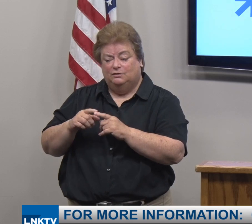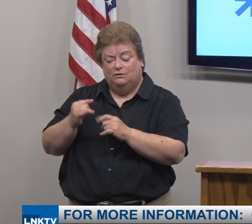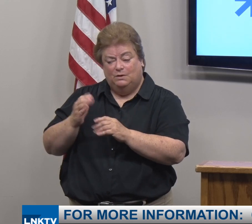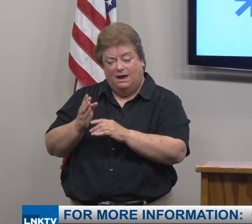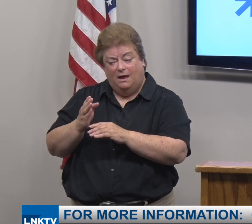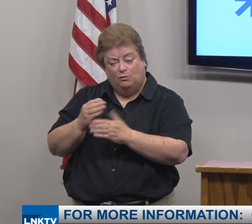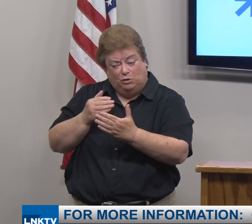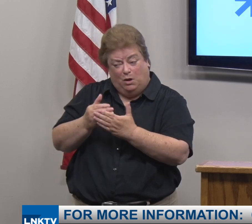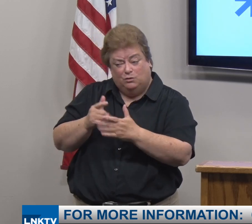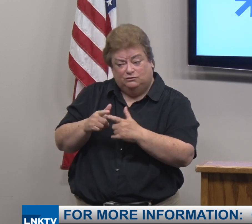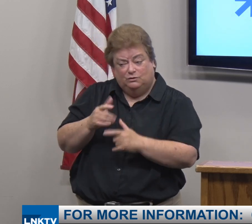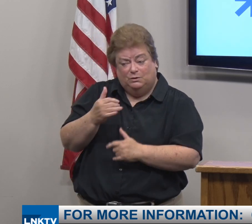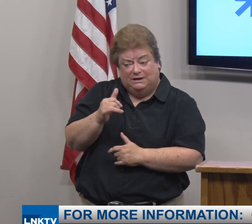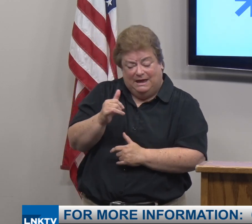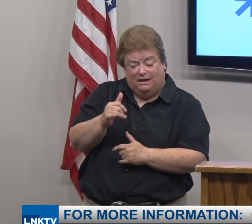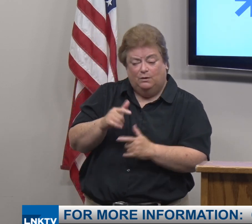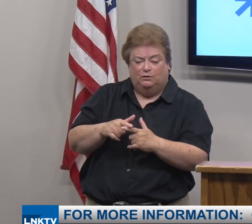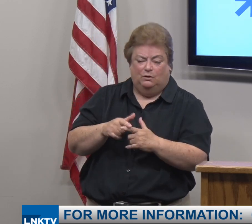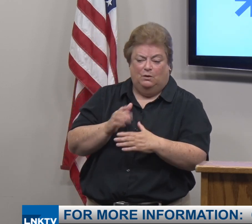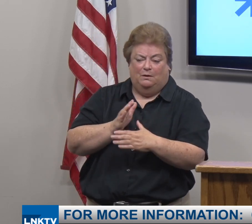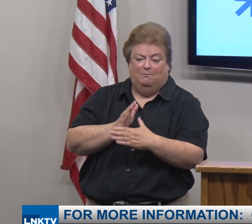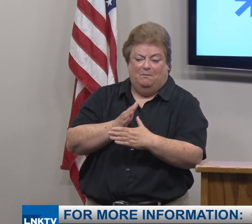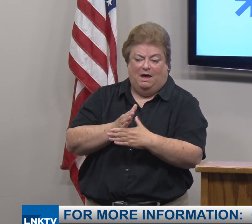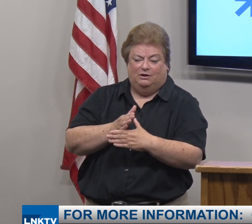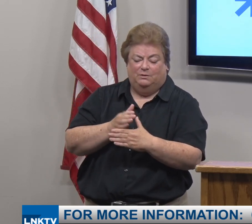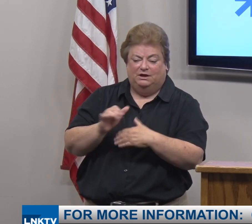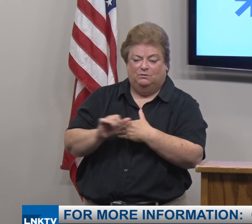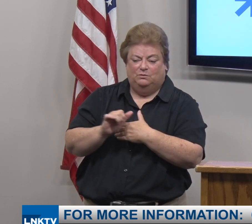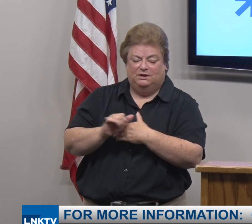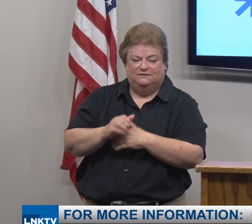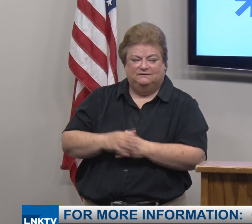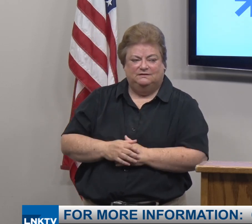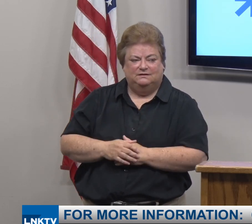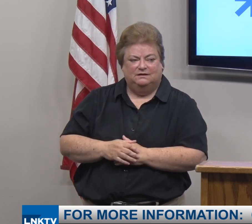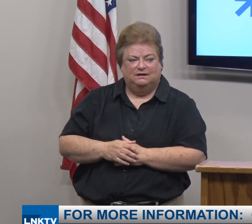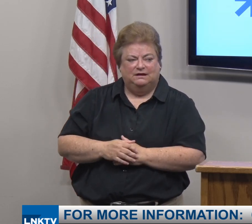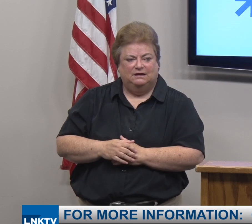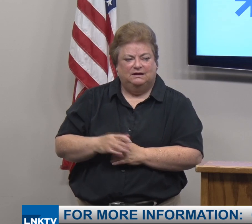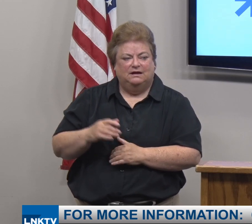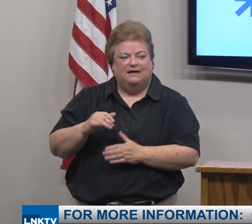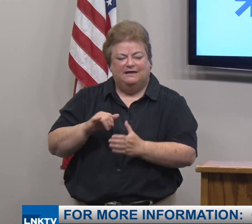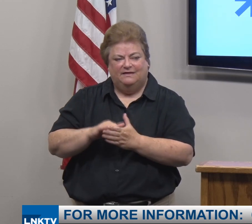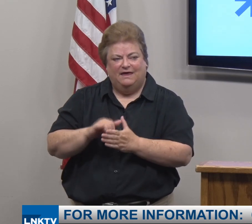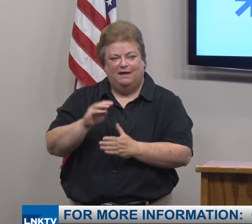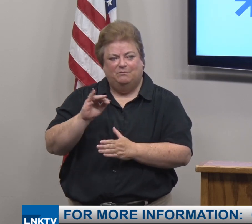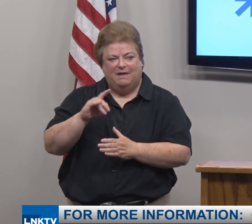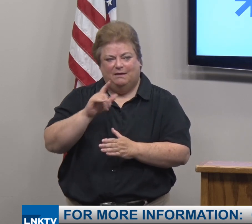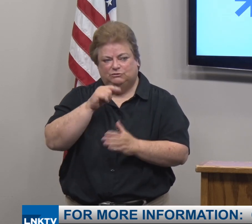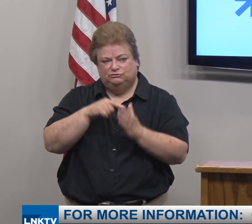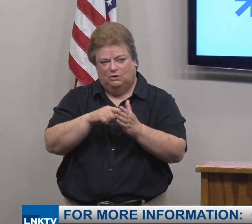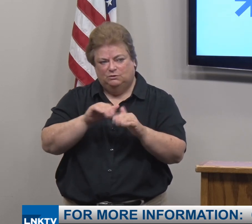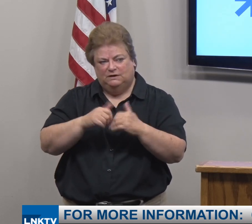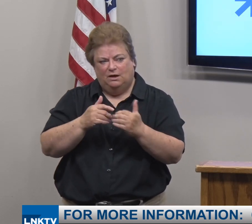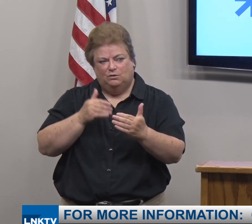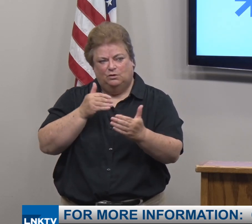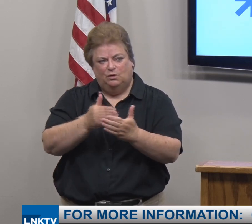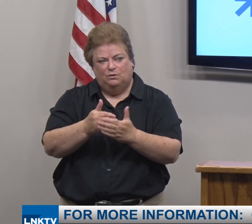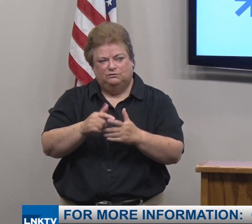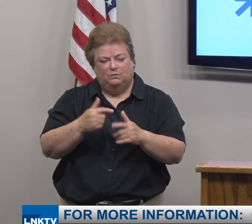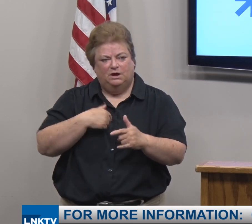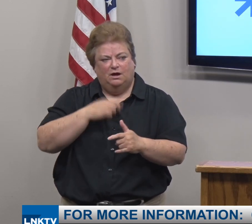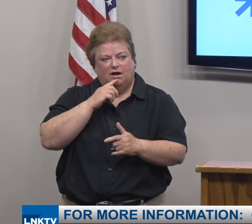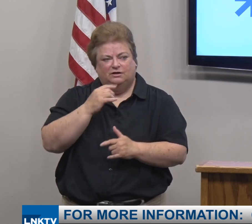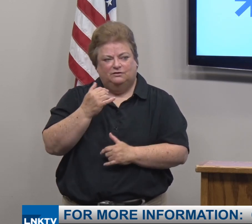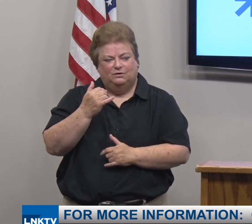yellow, indicating moderate risk. This map shows how close we are to yellow. You can see